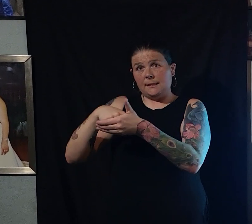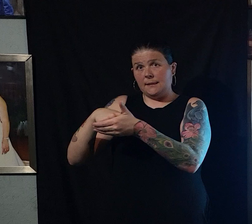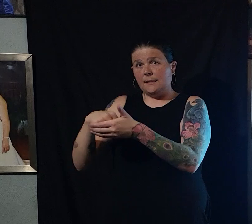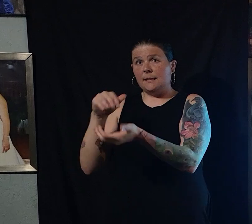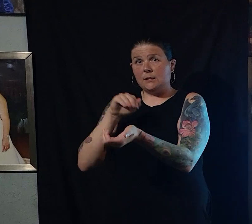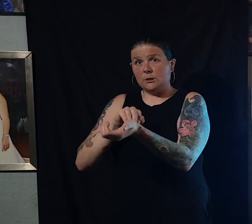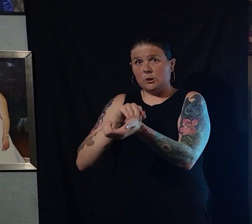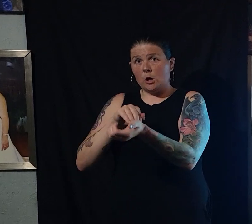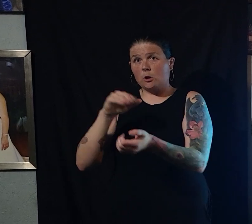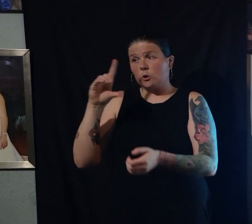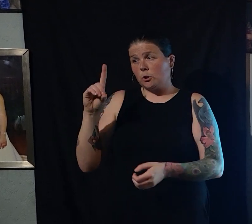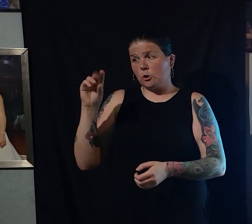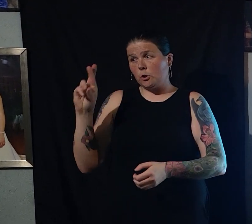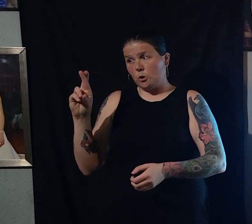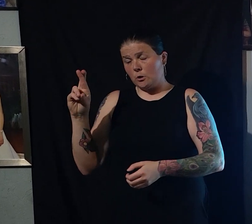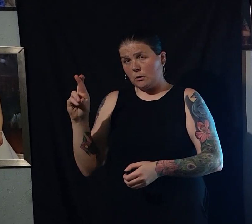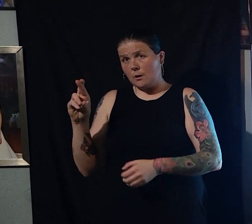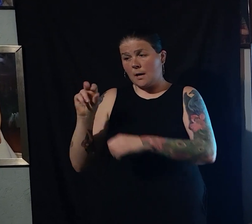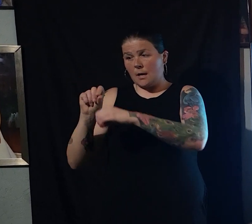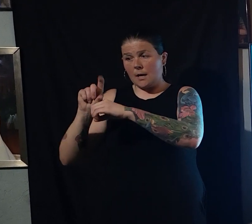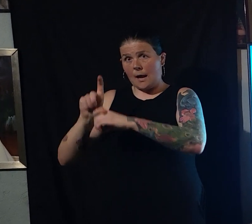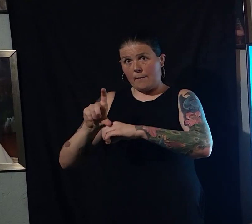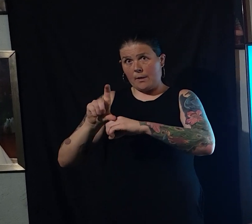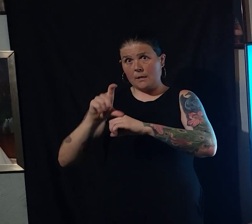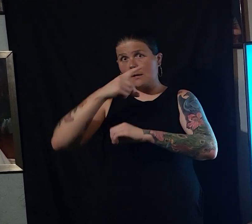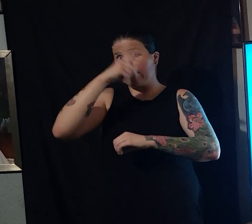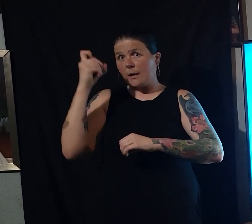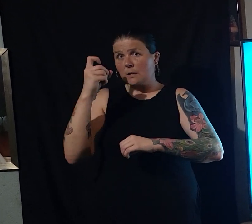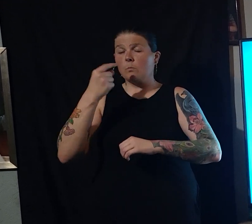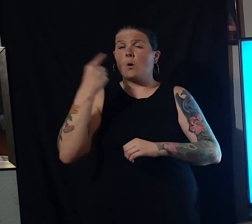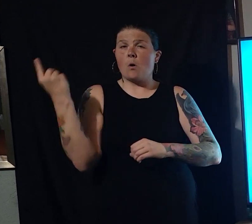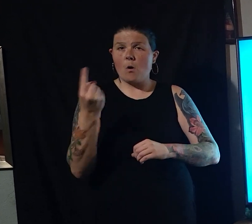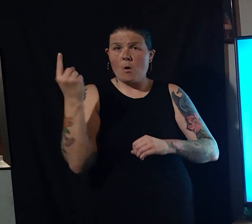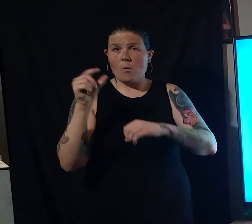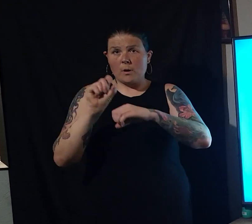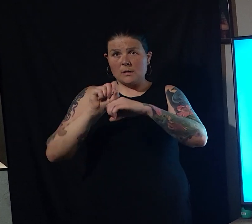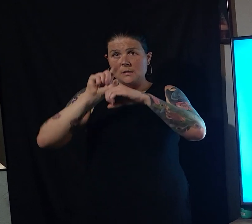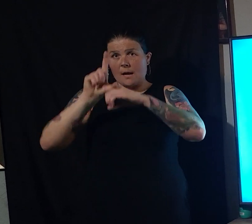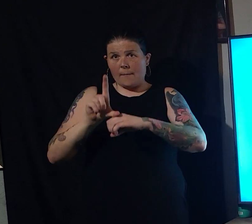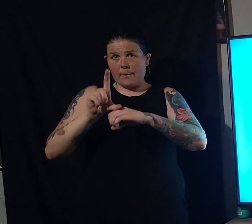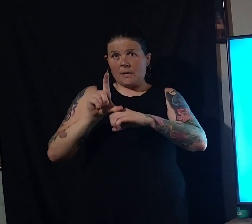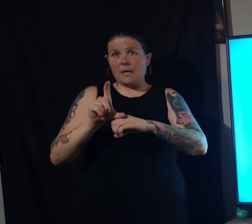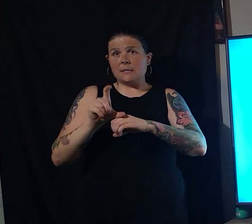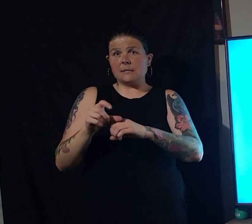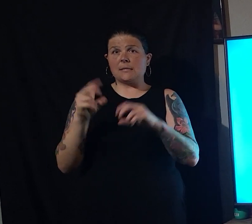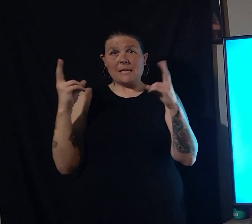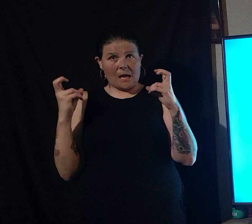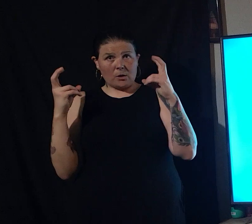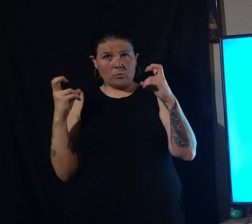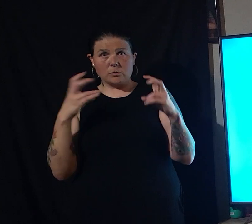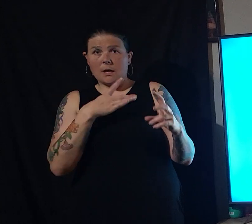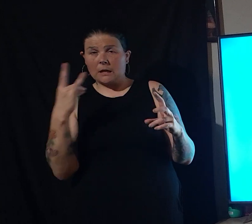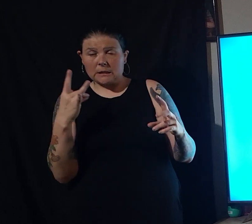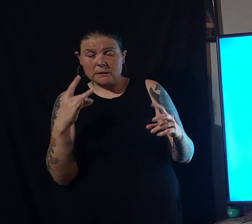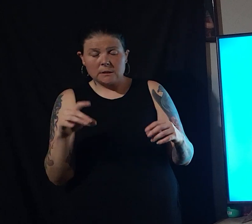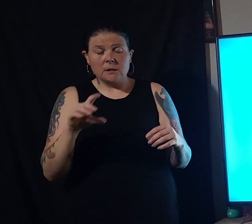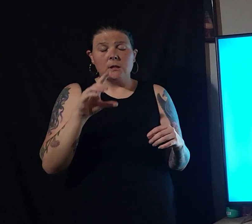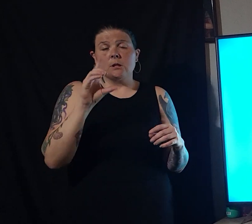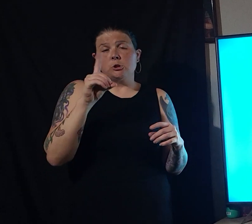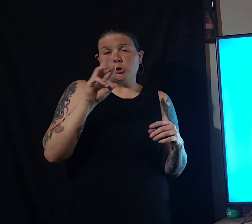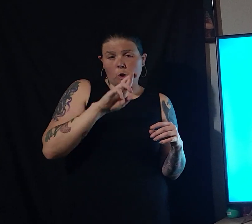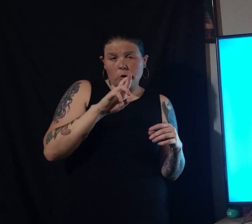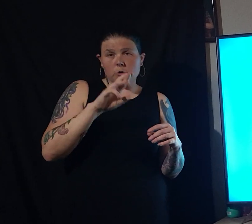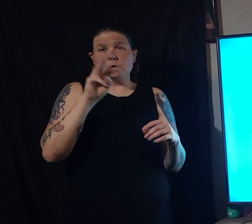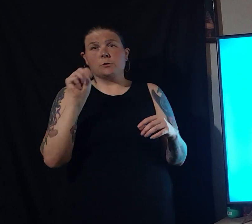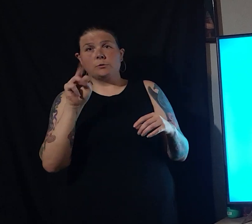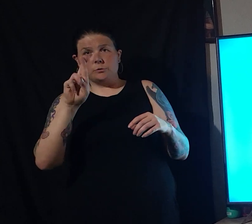The D for doctor is capitalized because we always capitalize titles like